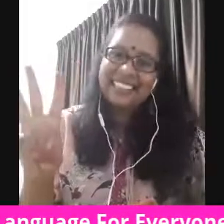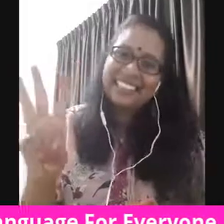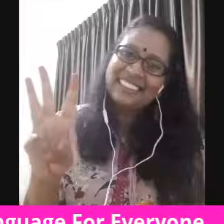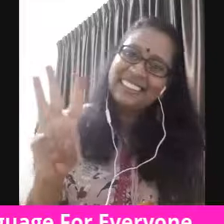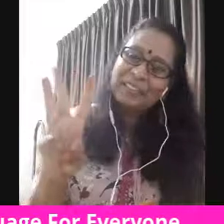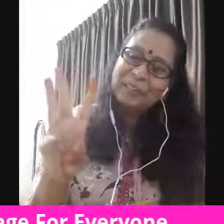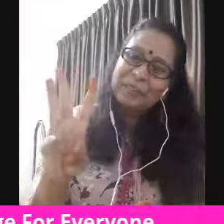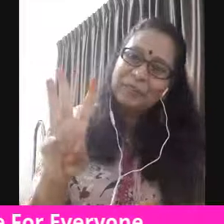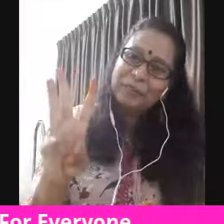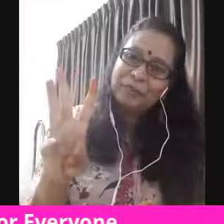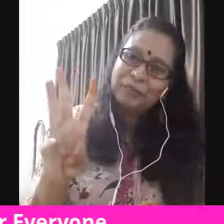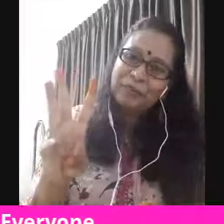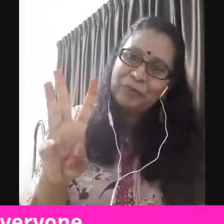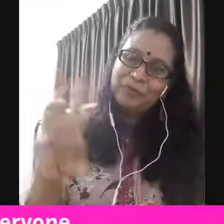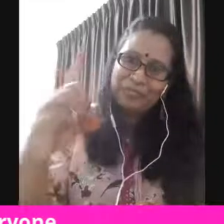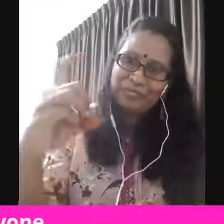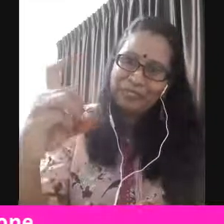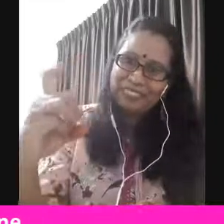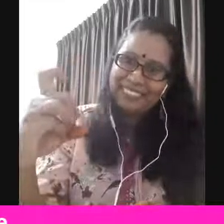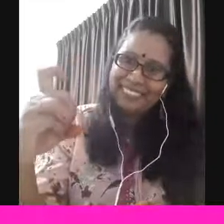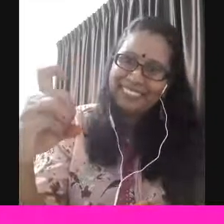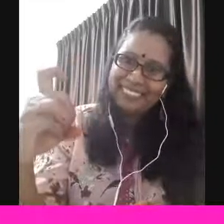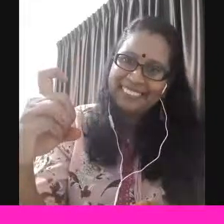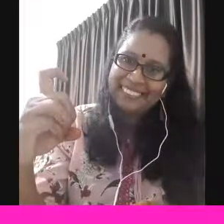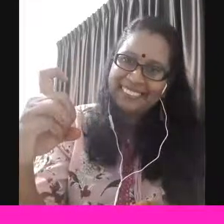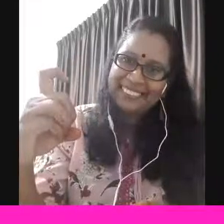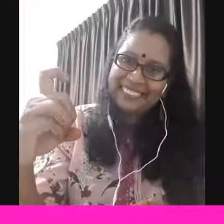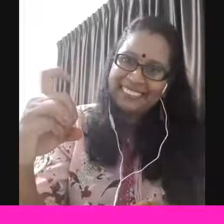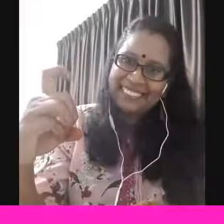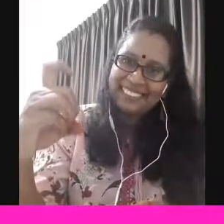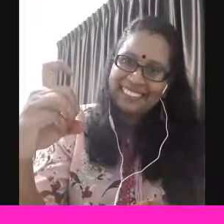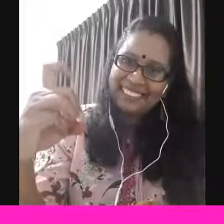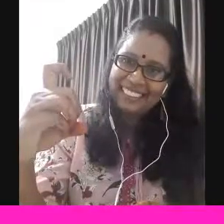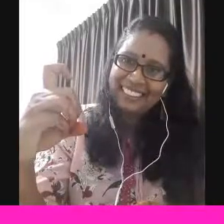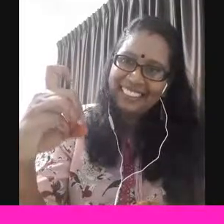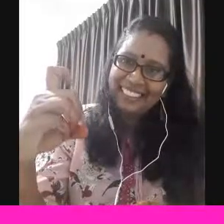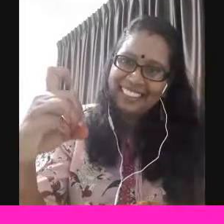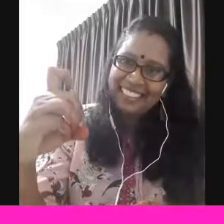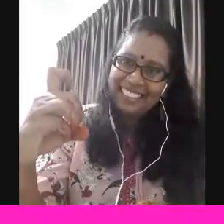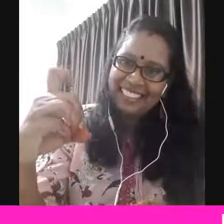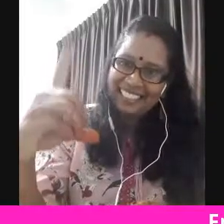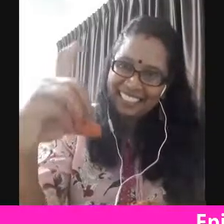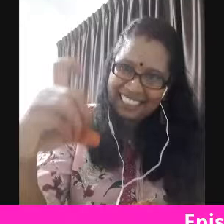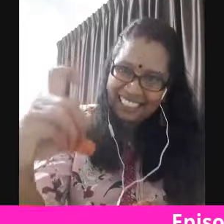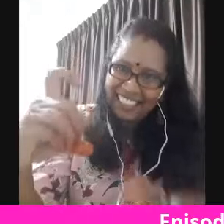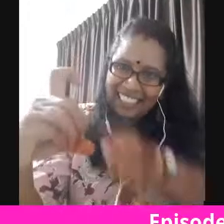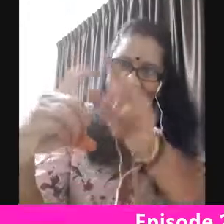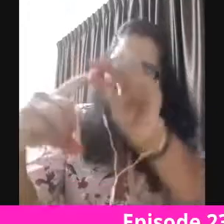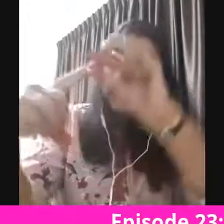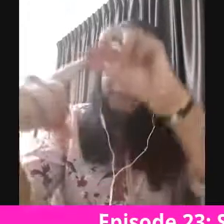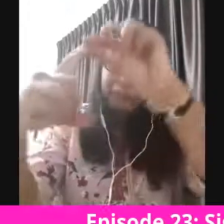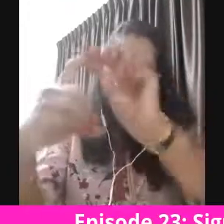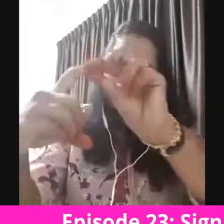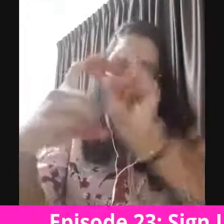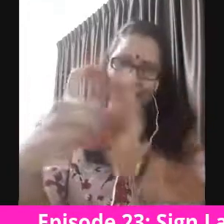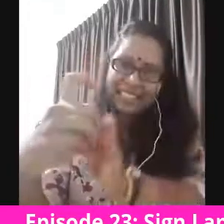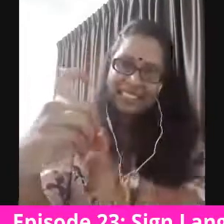correct. X. I don't know. X. X. Okay. X.